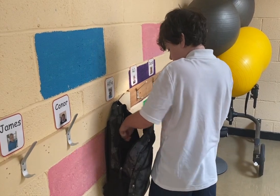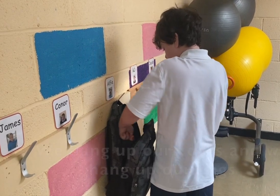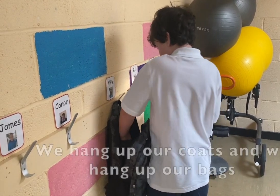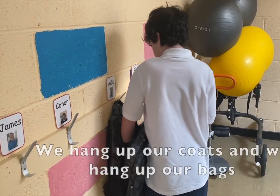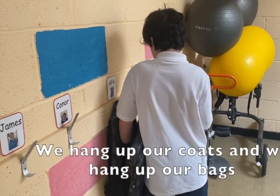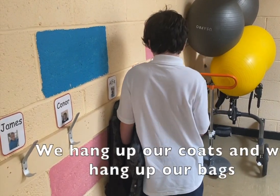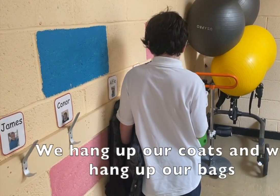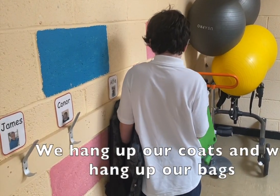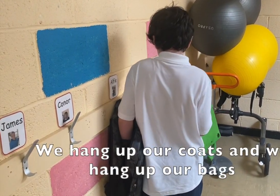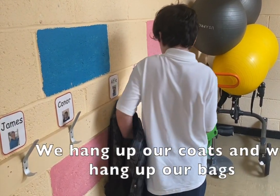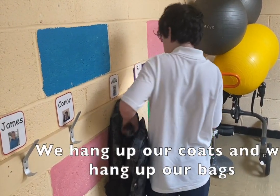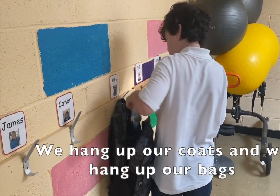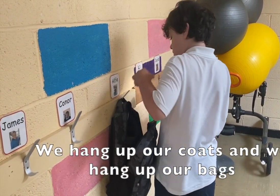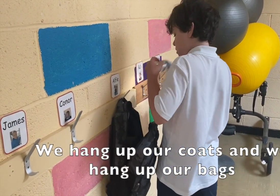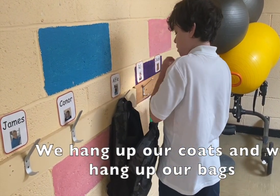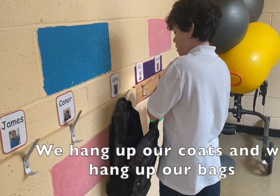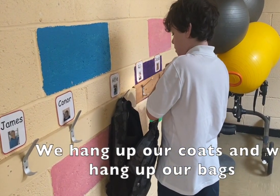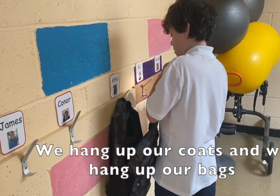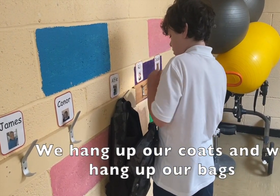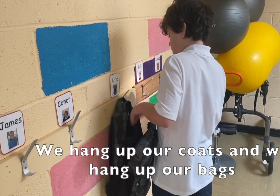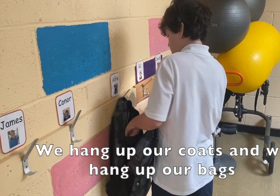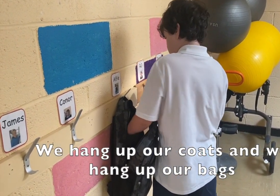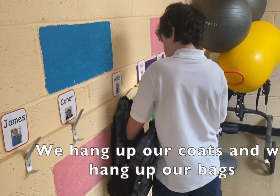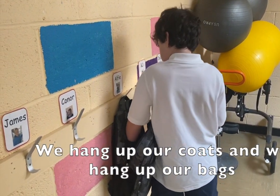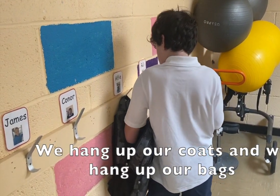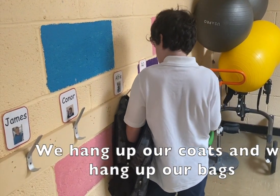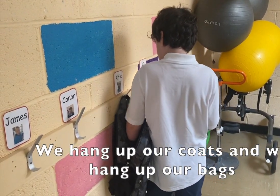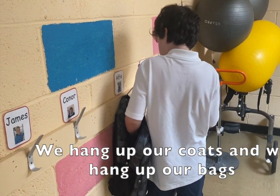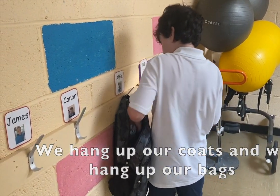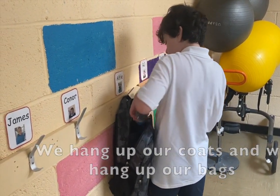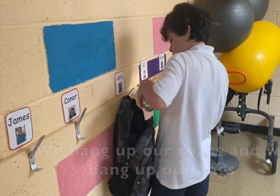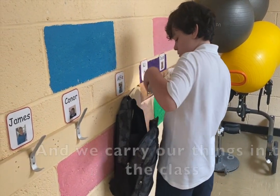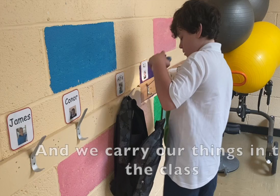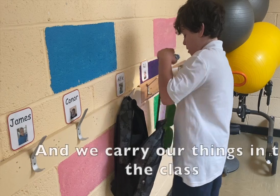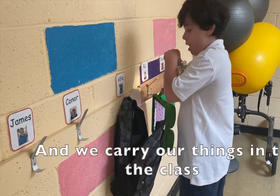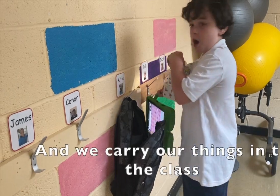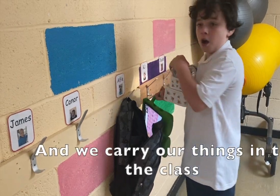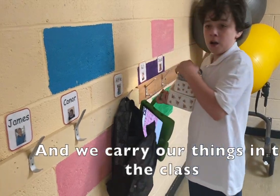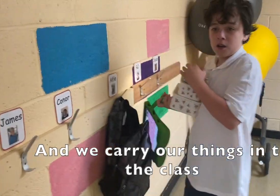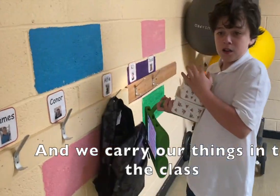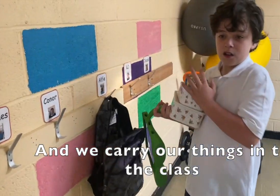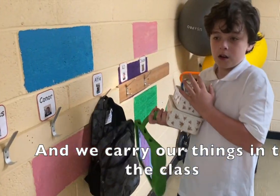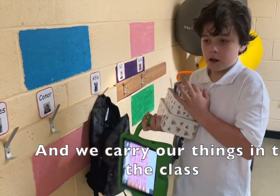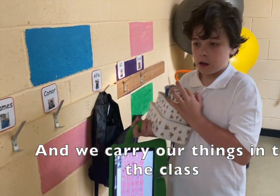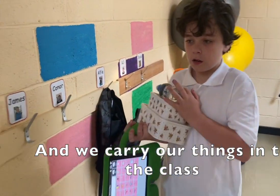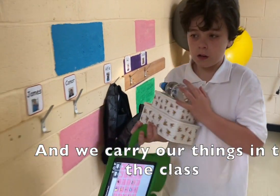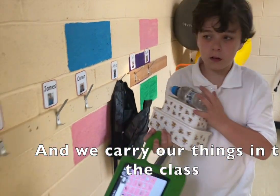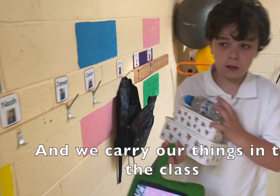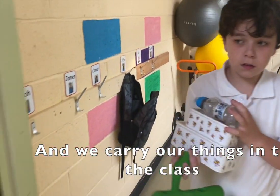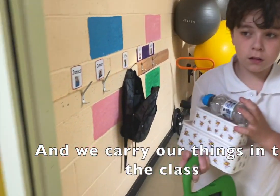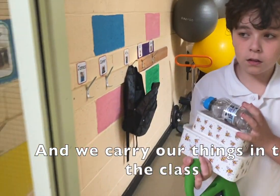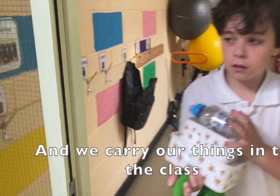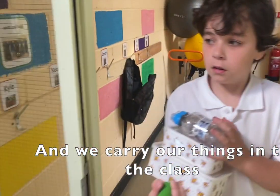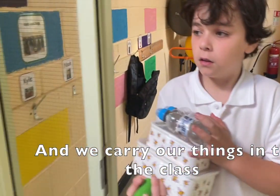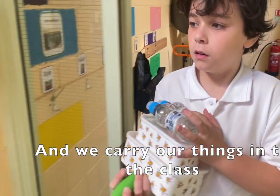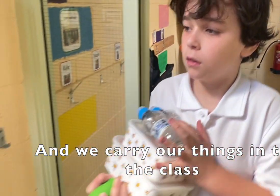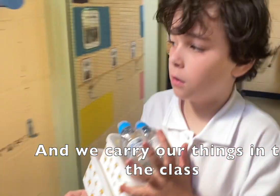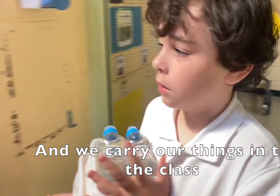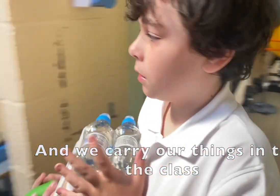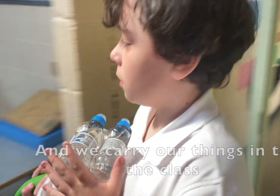We hang up our coats and we hang up our bags, and we carry our things into the